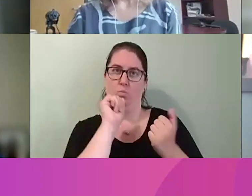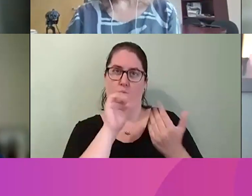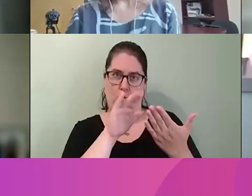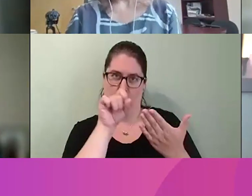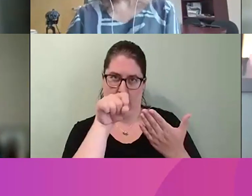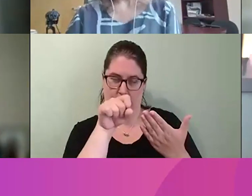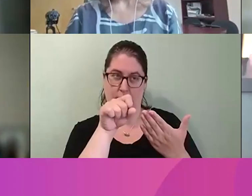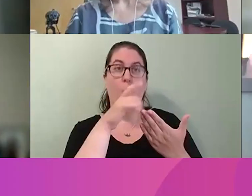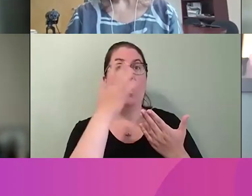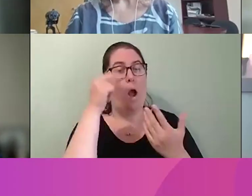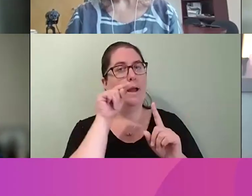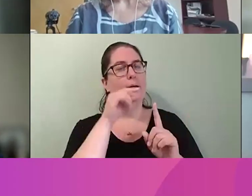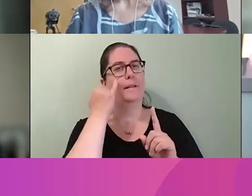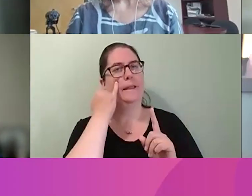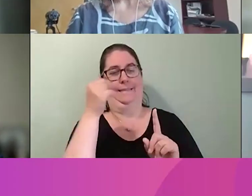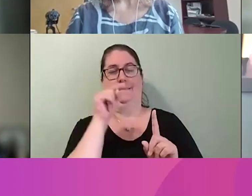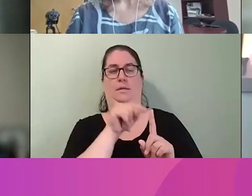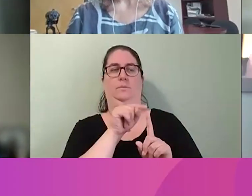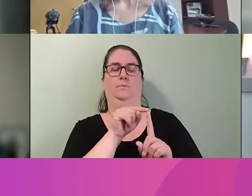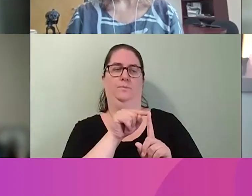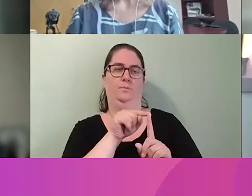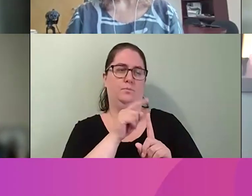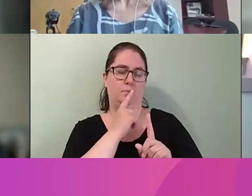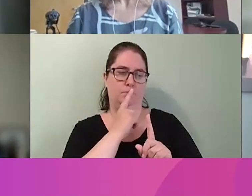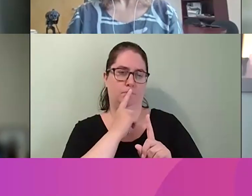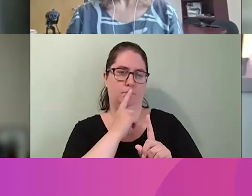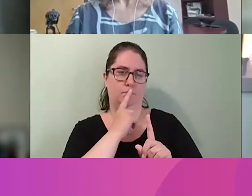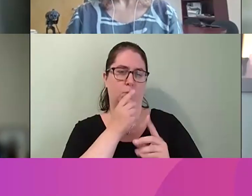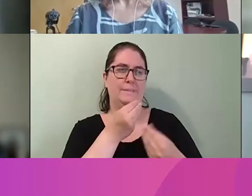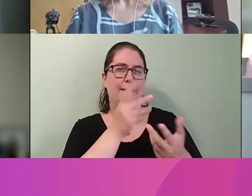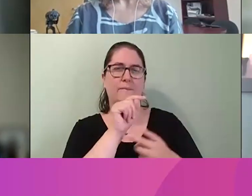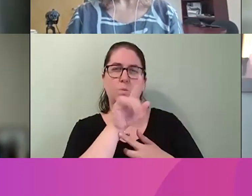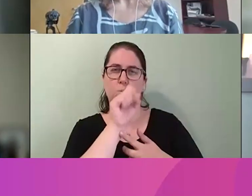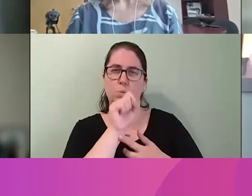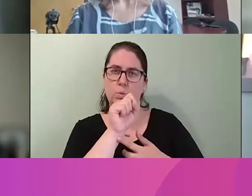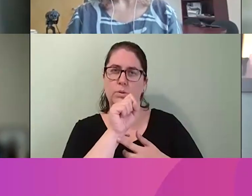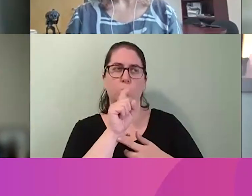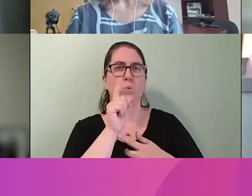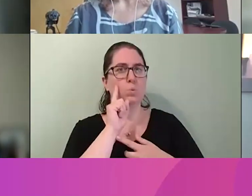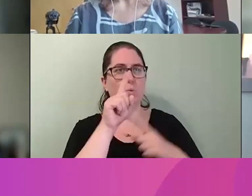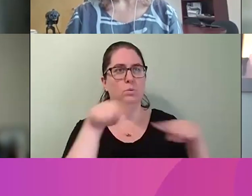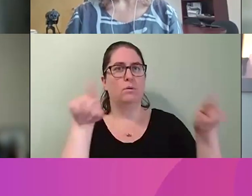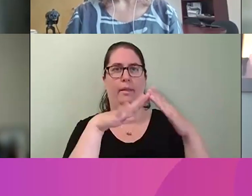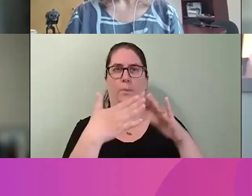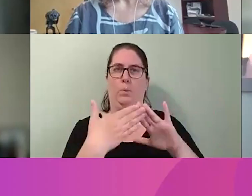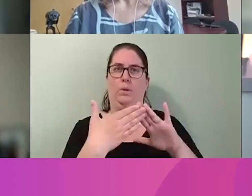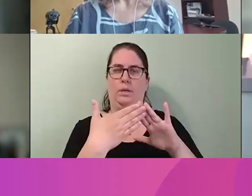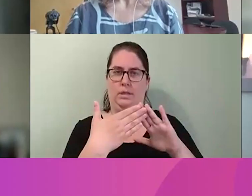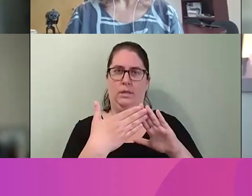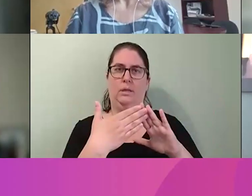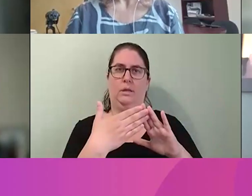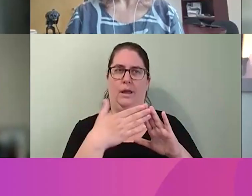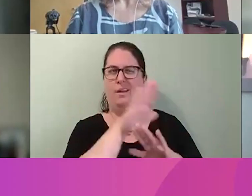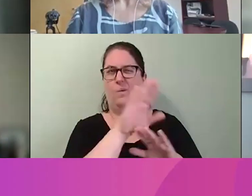the idea was to also give tools to the community organization, because